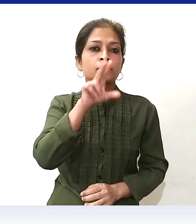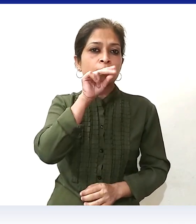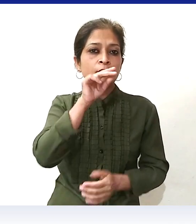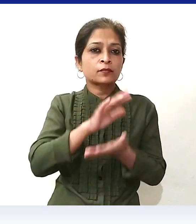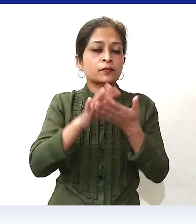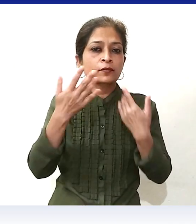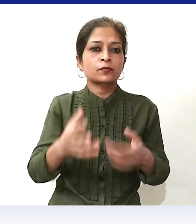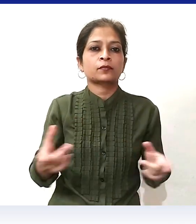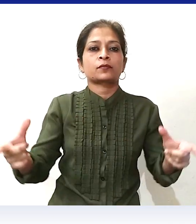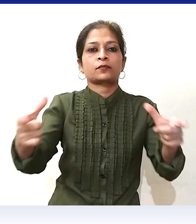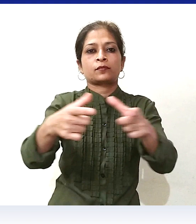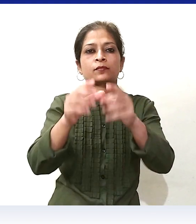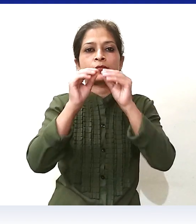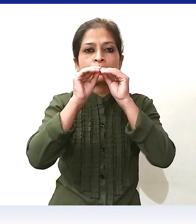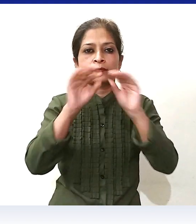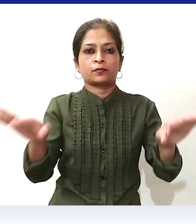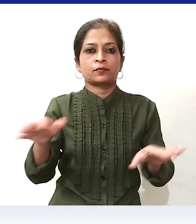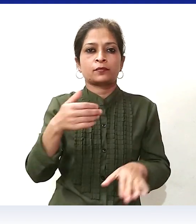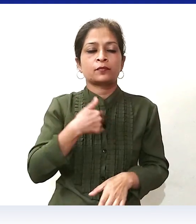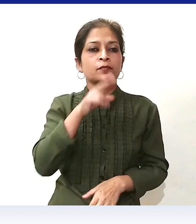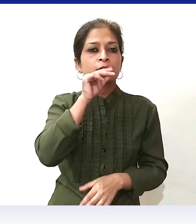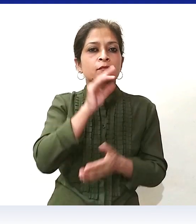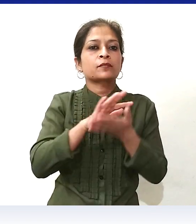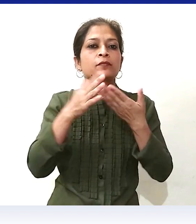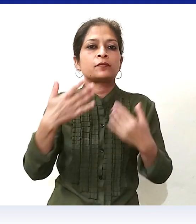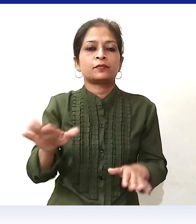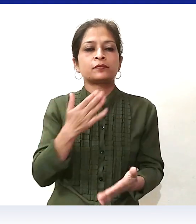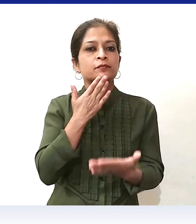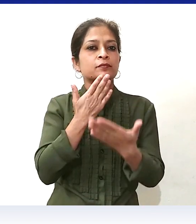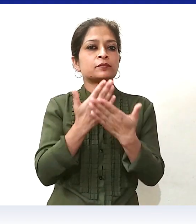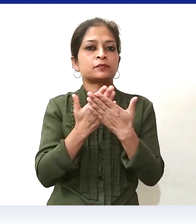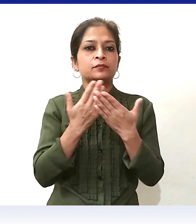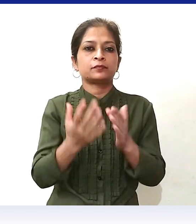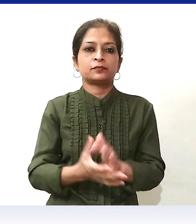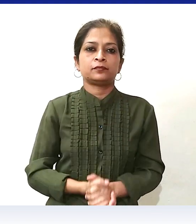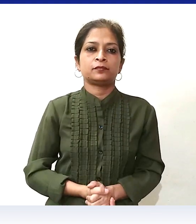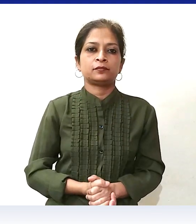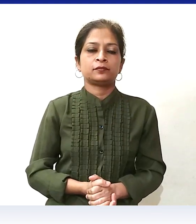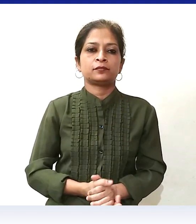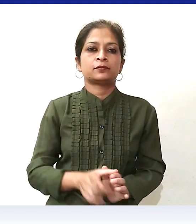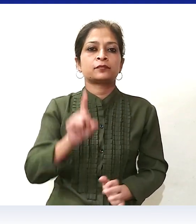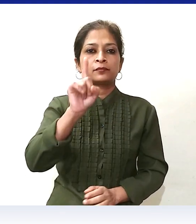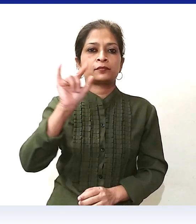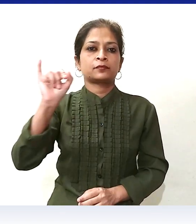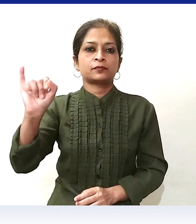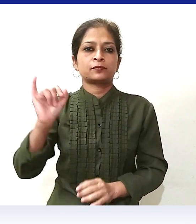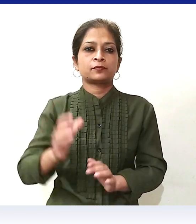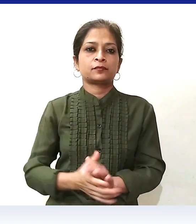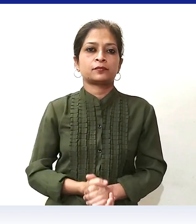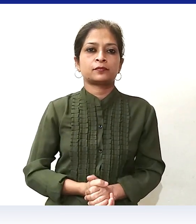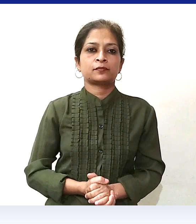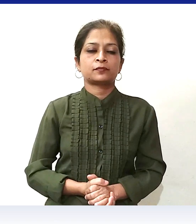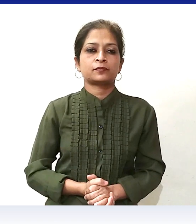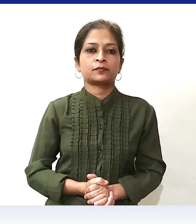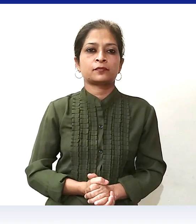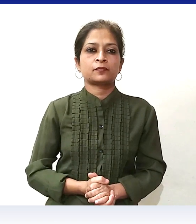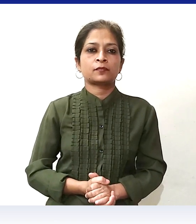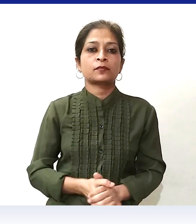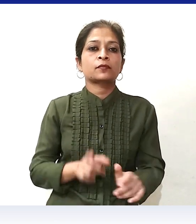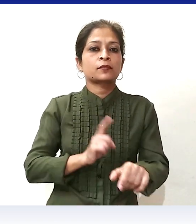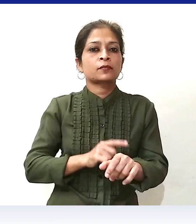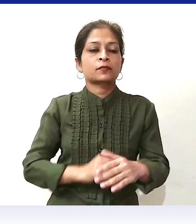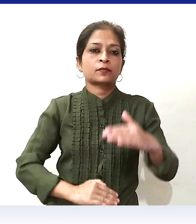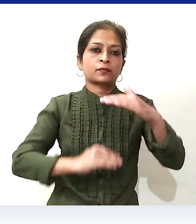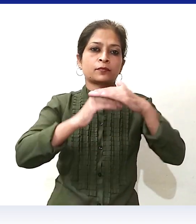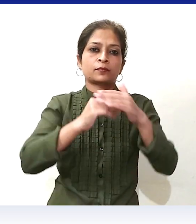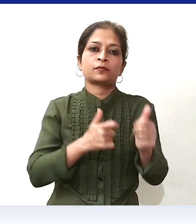are done let the team know by telling I am done or thank you number 16 stick to